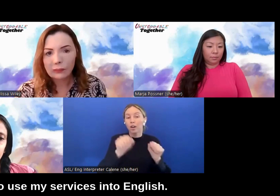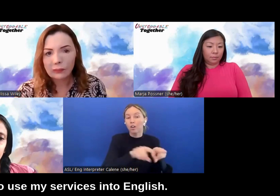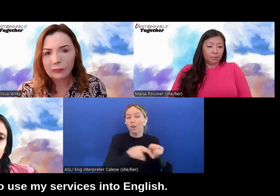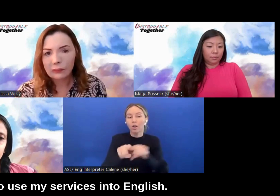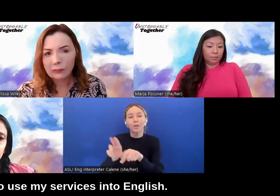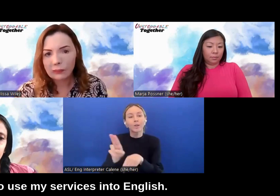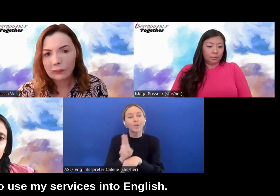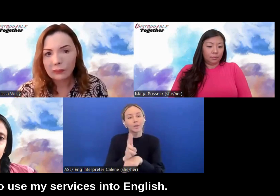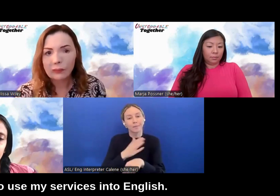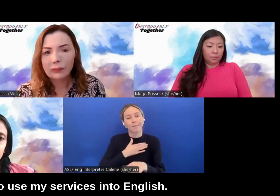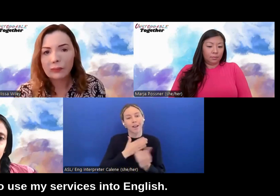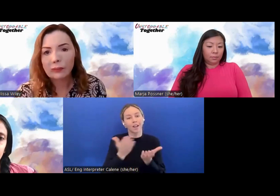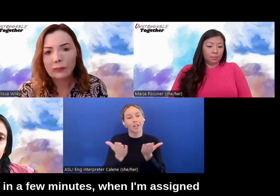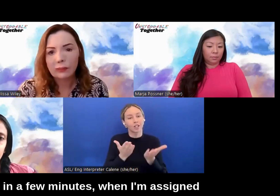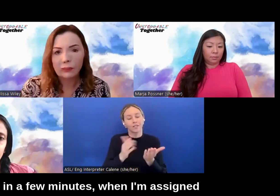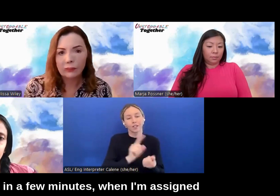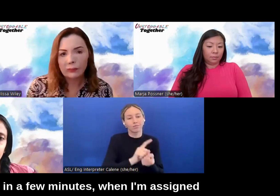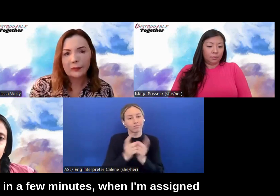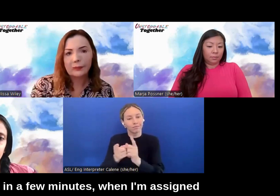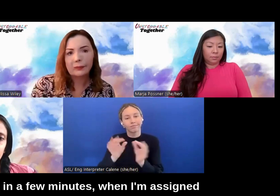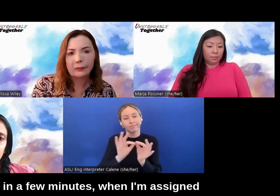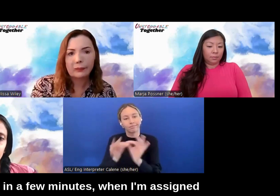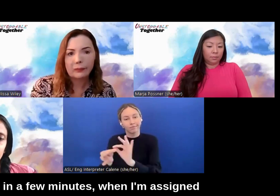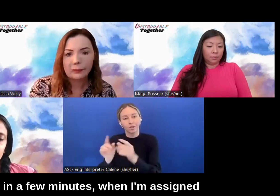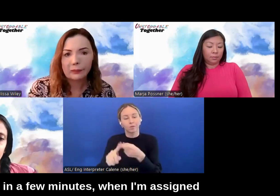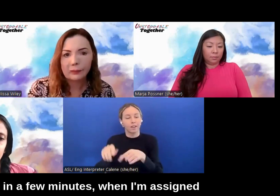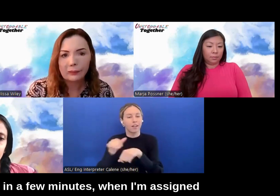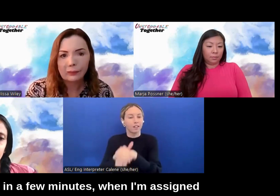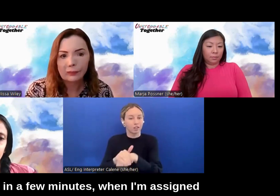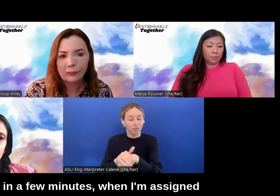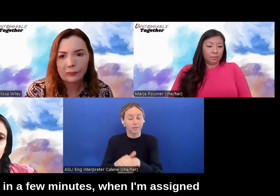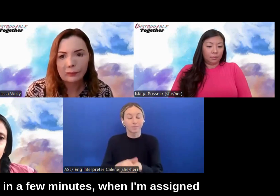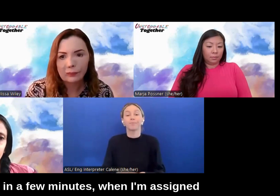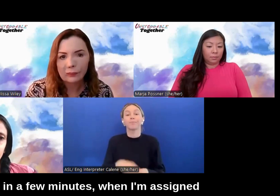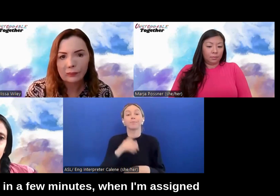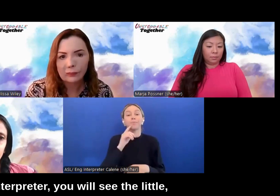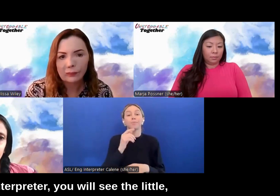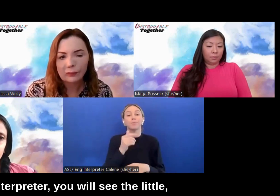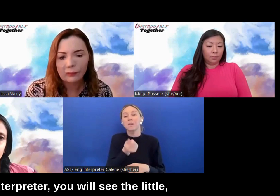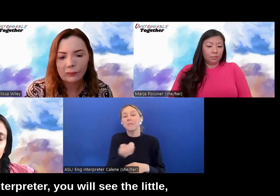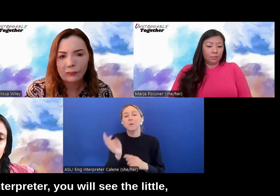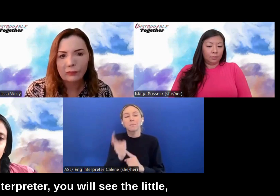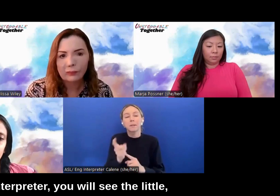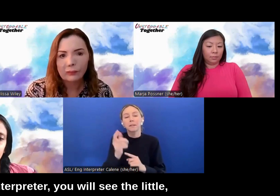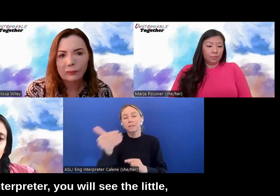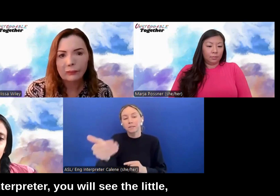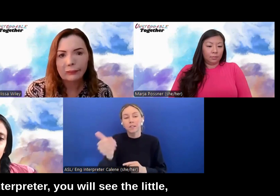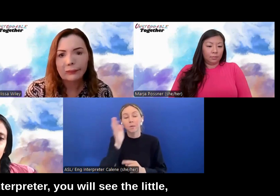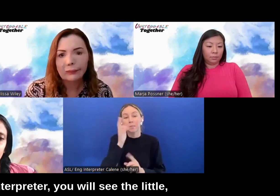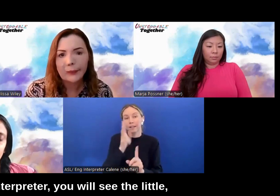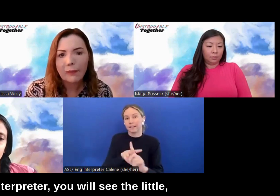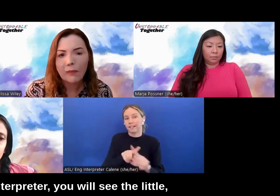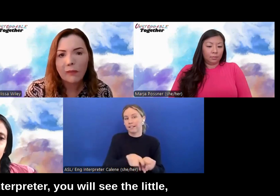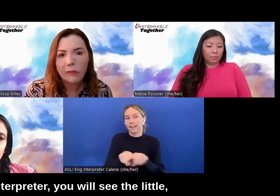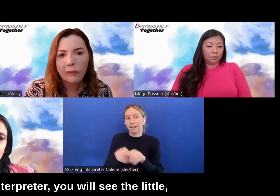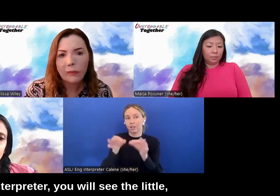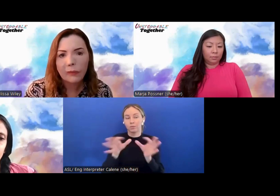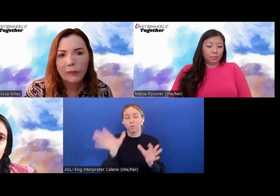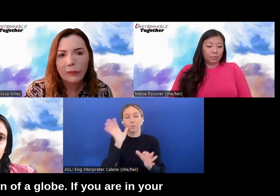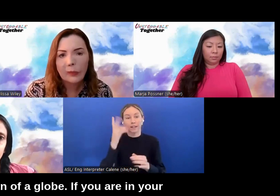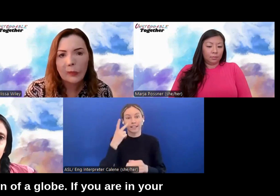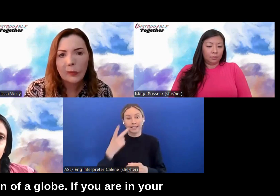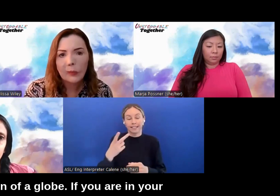use my services into English. So to do that in a few minutes, when I'm assigned as an interpreter, you will see